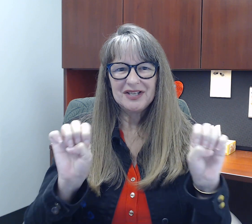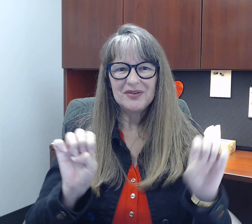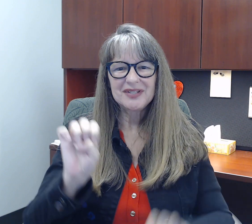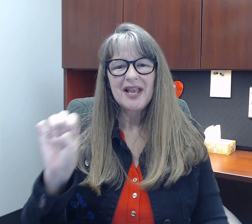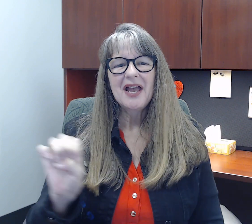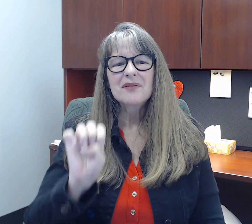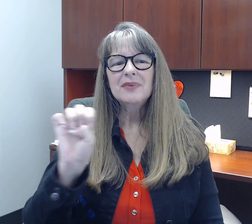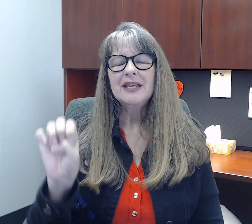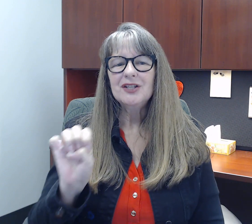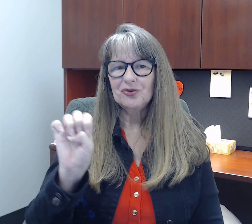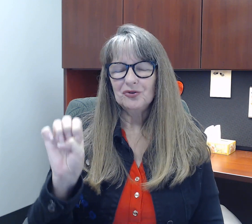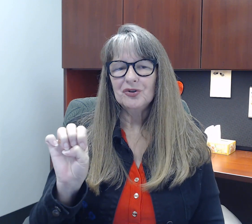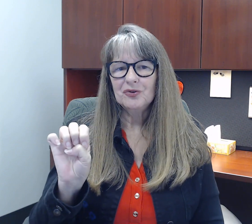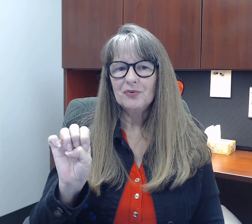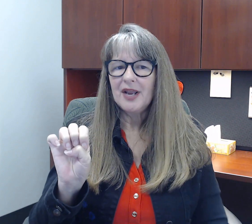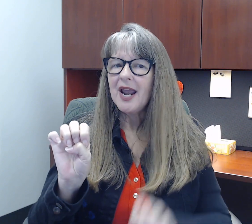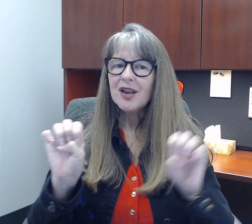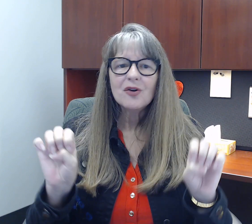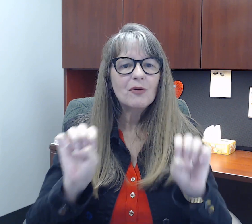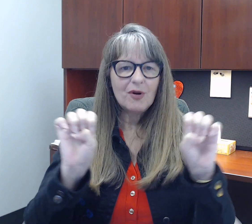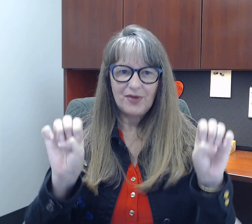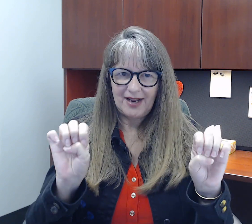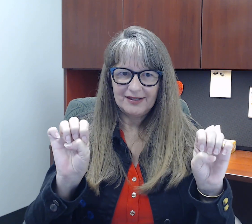windows. But Easter, you can do it one-handed or both-handed.